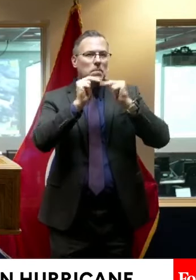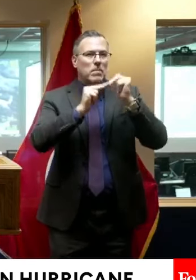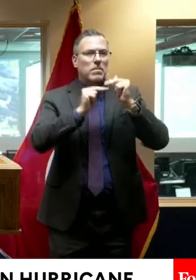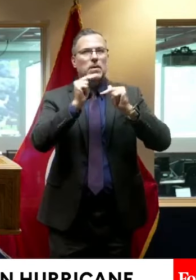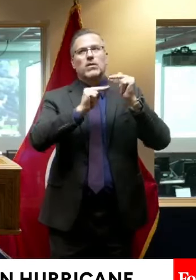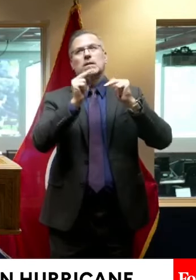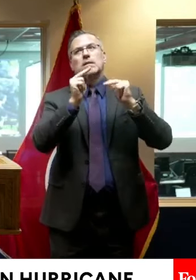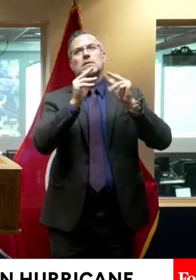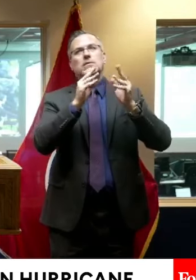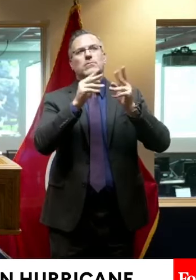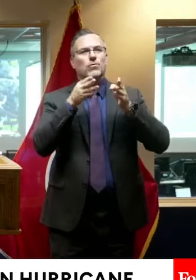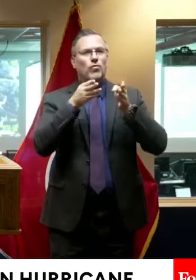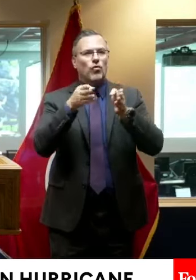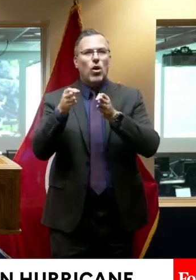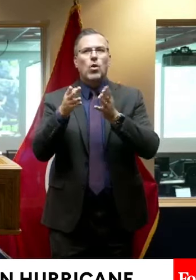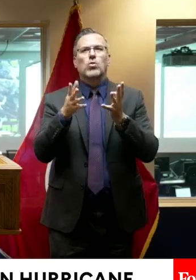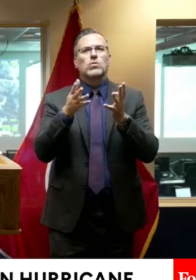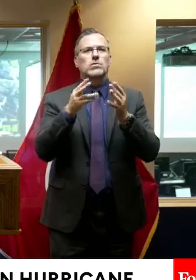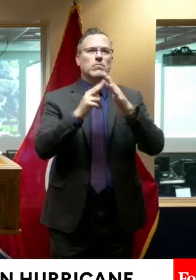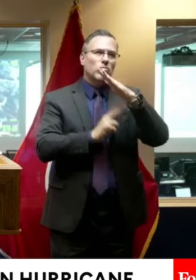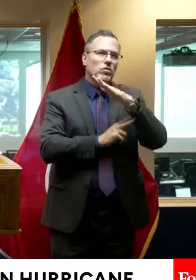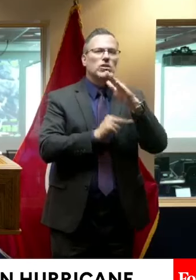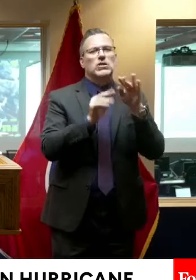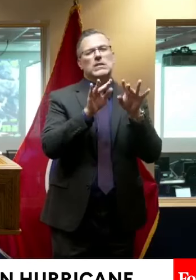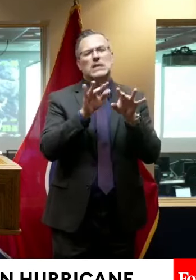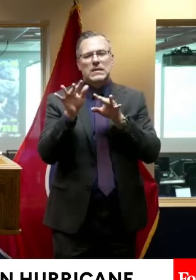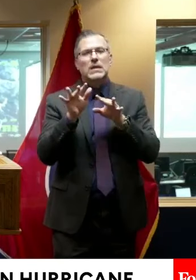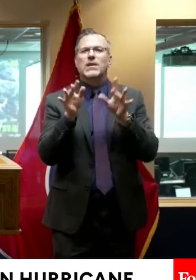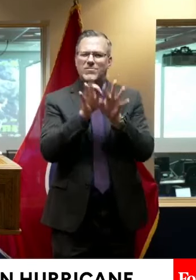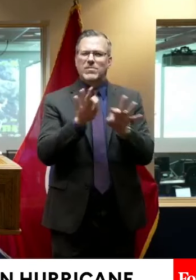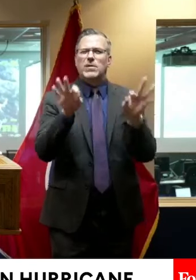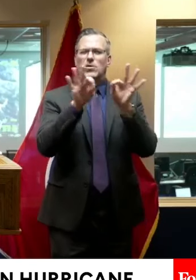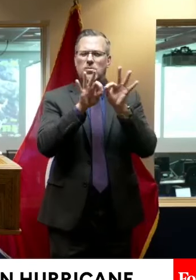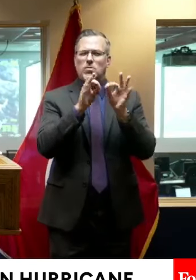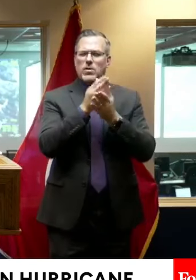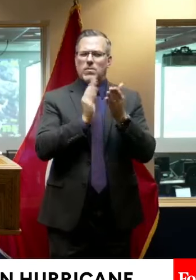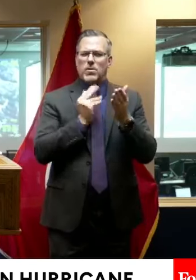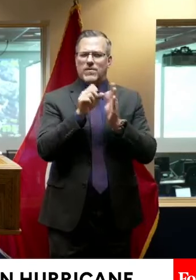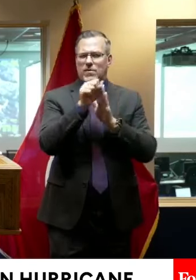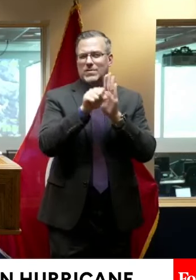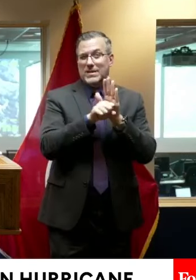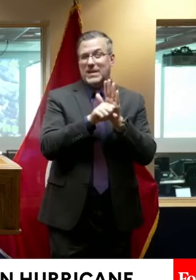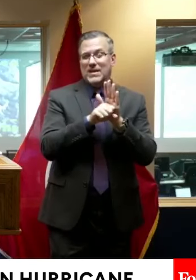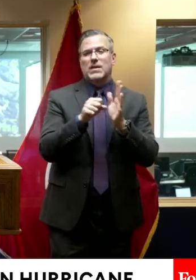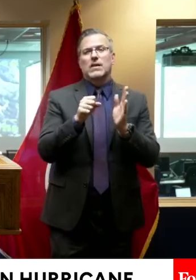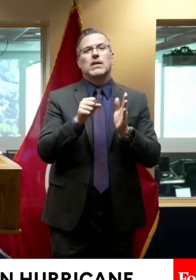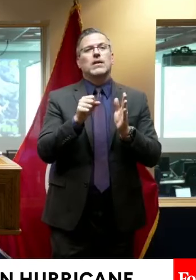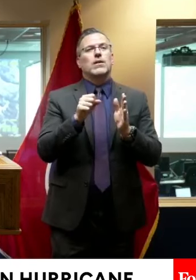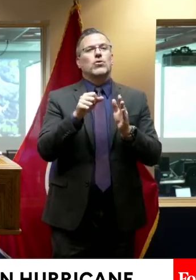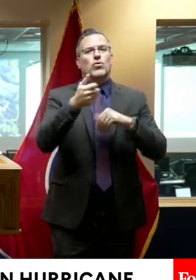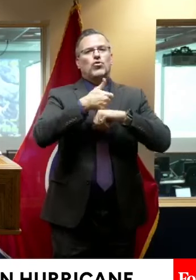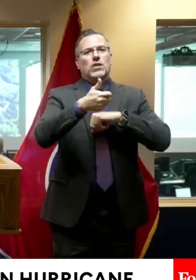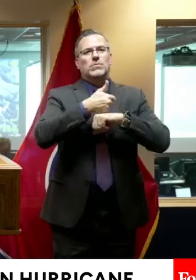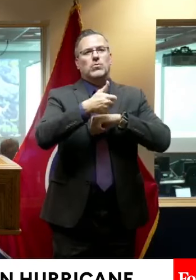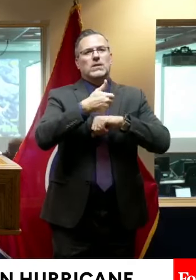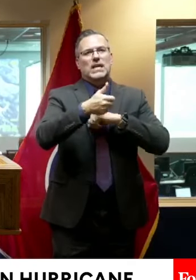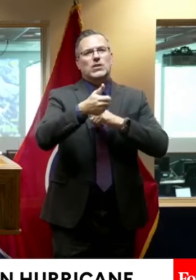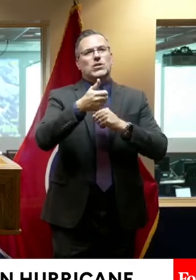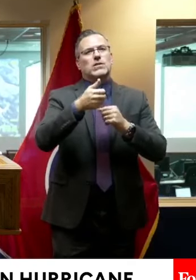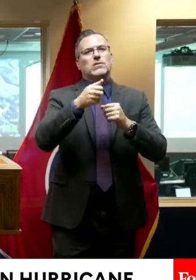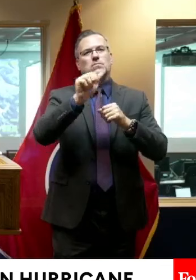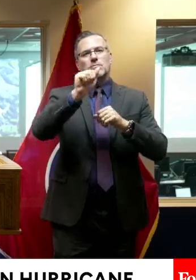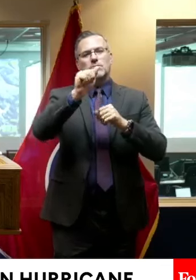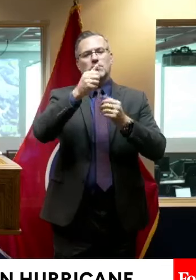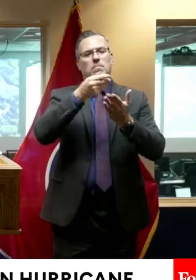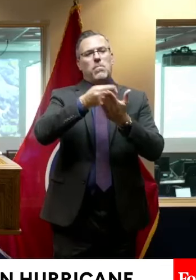for our state, and we've shown that in the Transportation Modernization Act, $1 billion, and